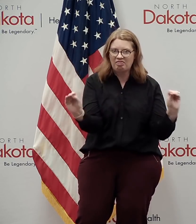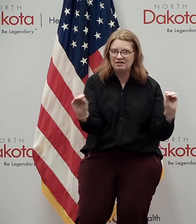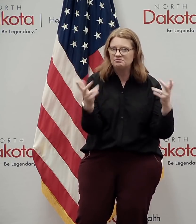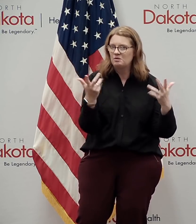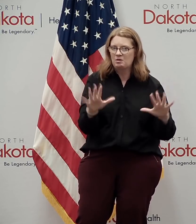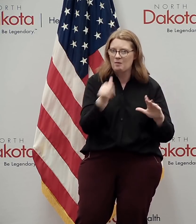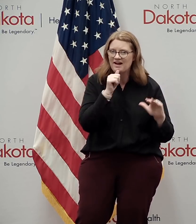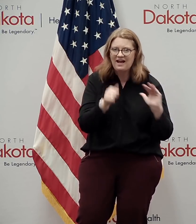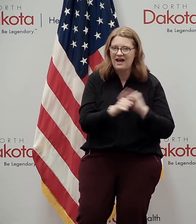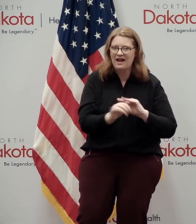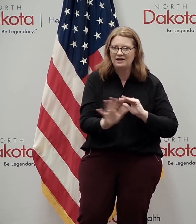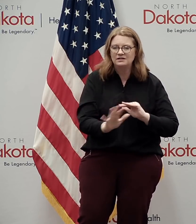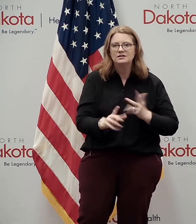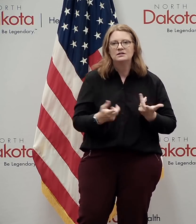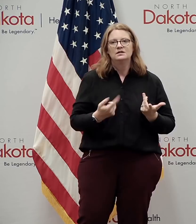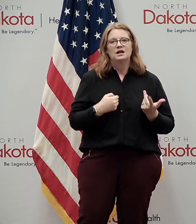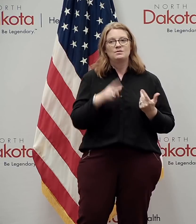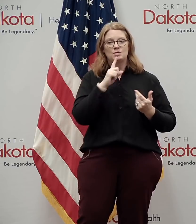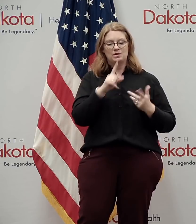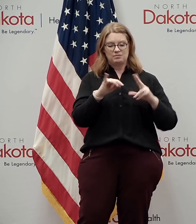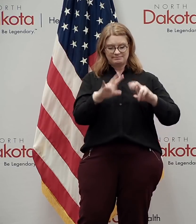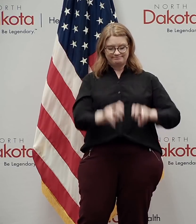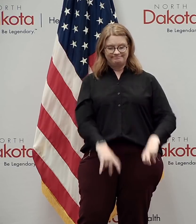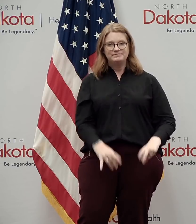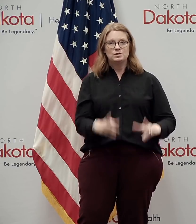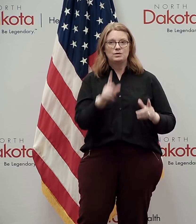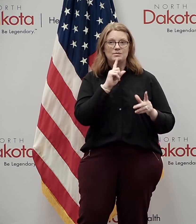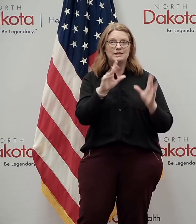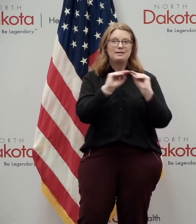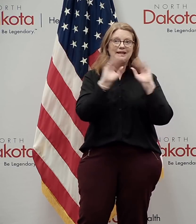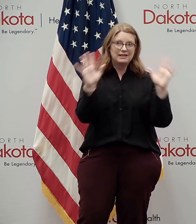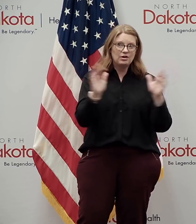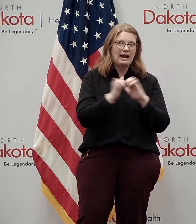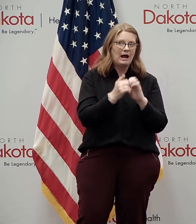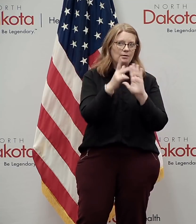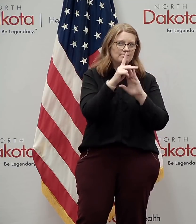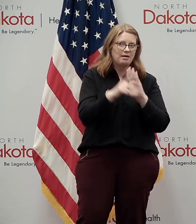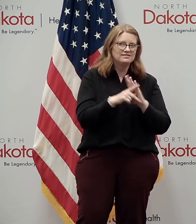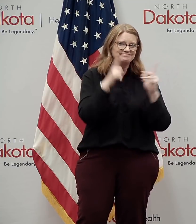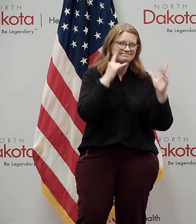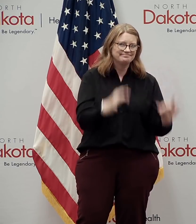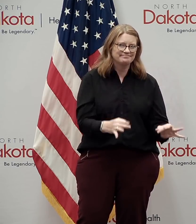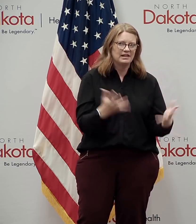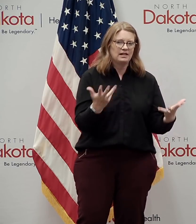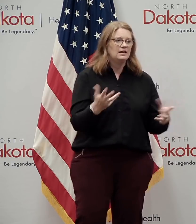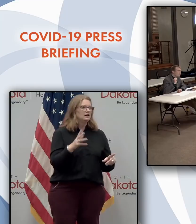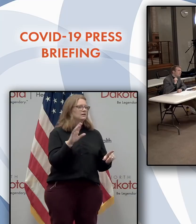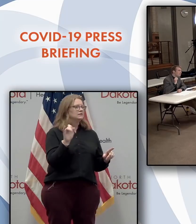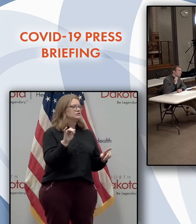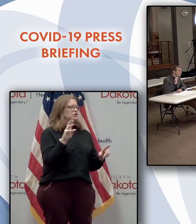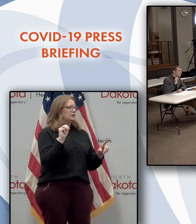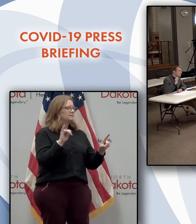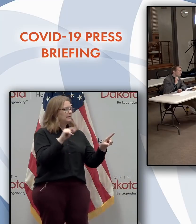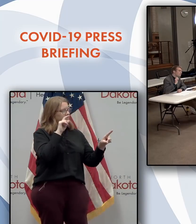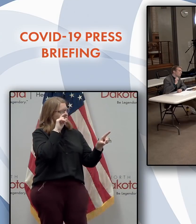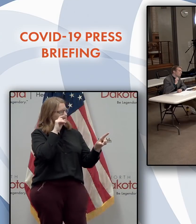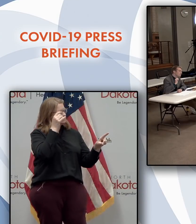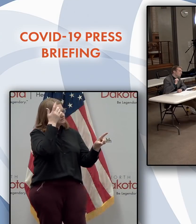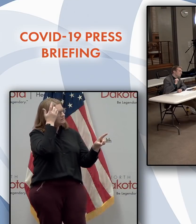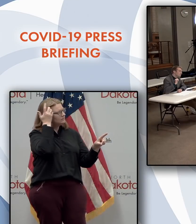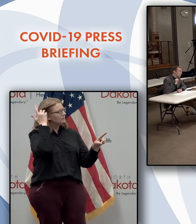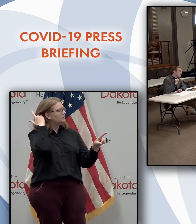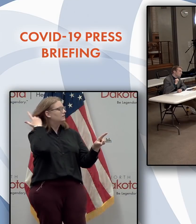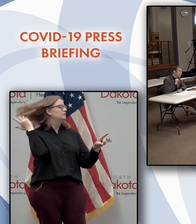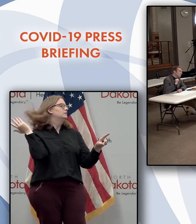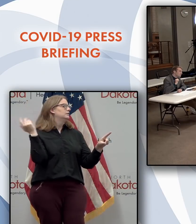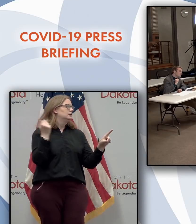way for anyone to make policy decisions. We'll go Jeremy and then Jack. So I guess the way that